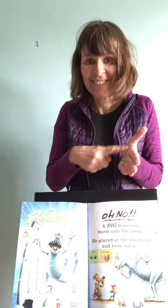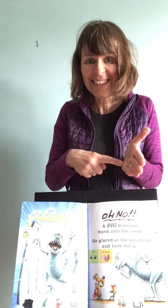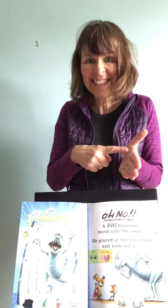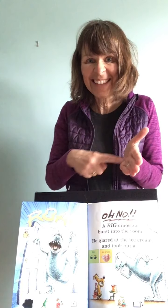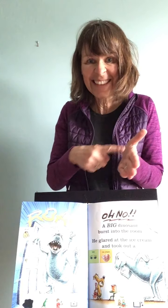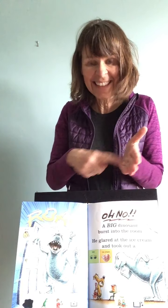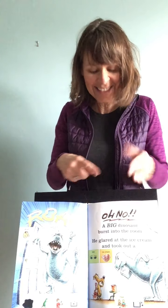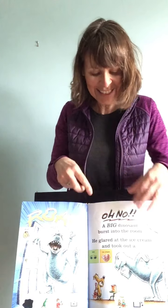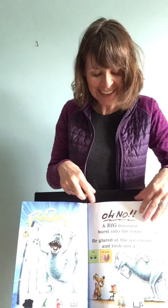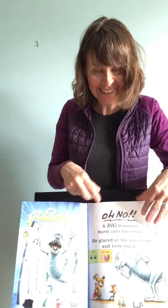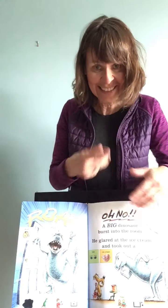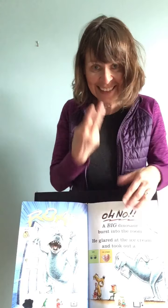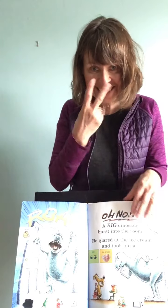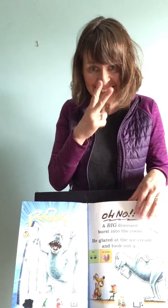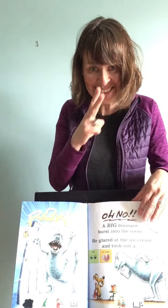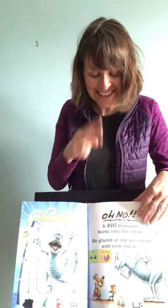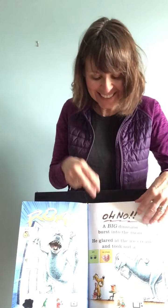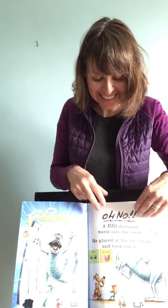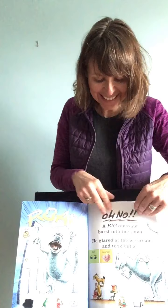What do you think he took out? Let's look.